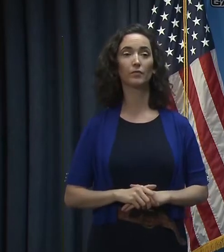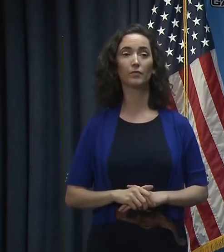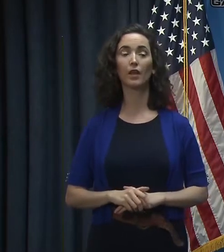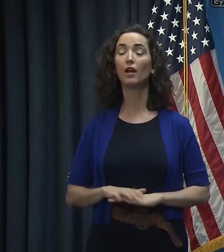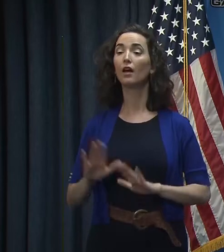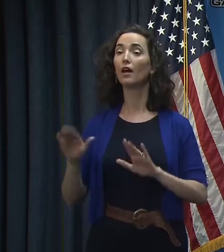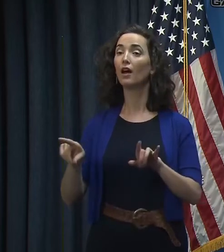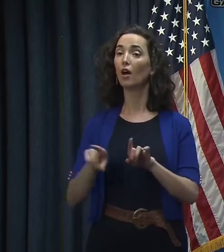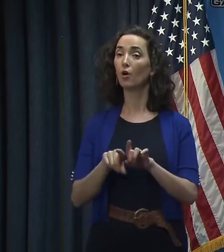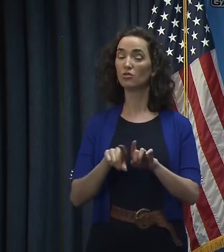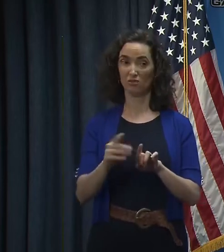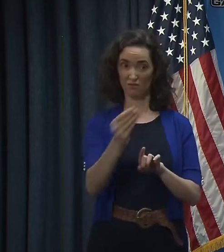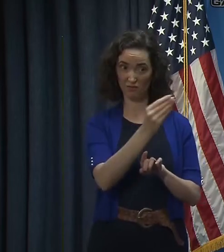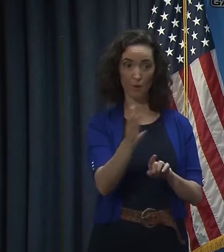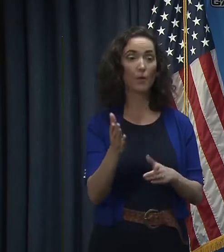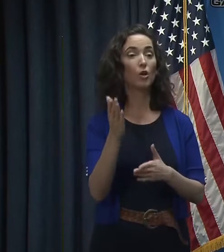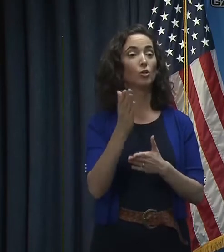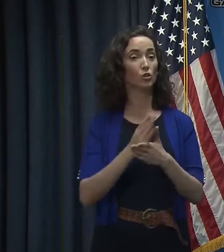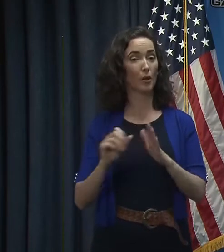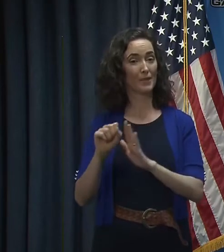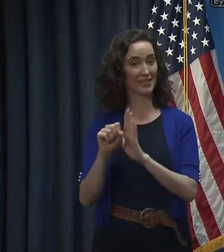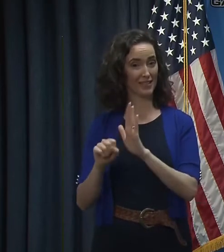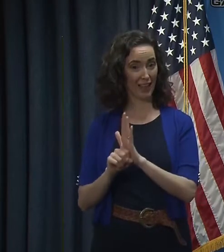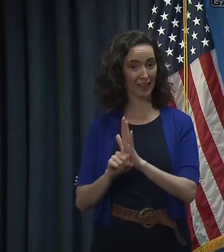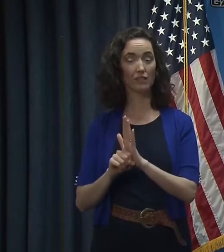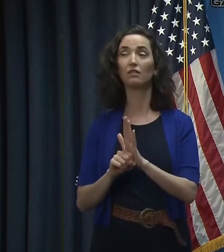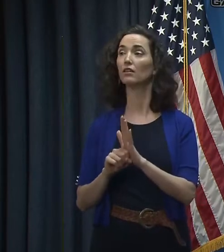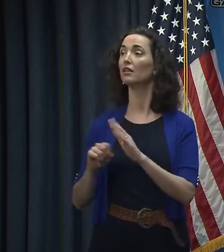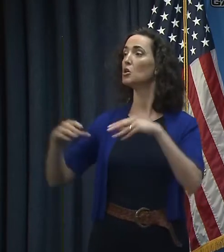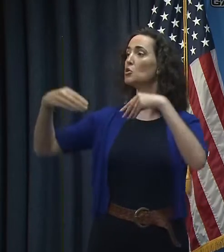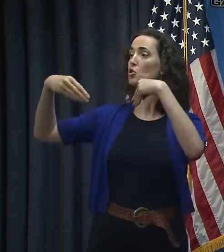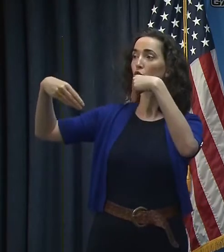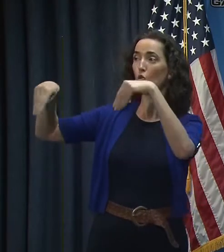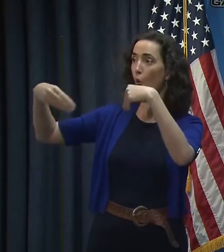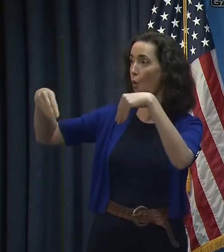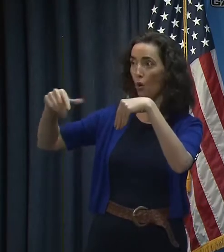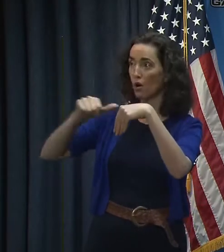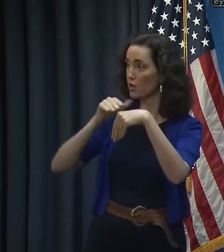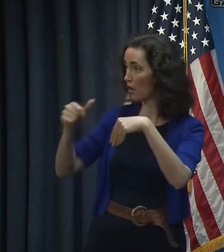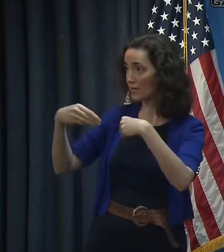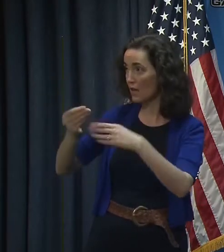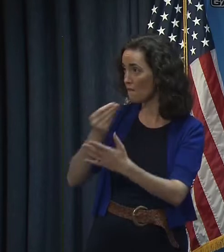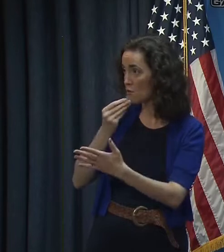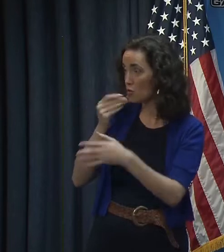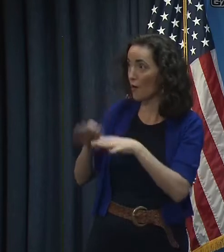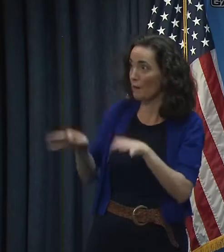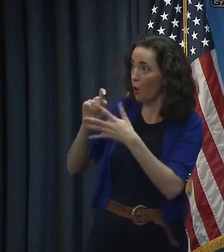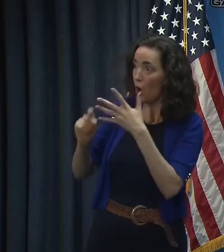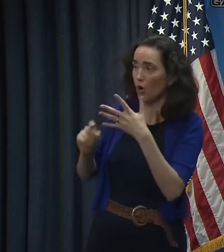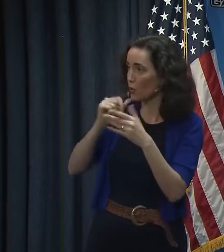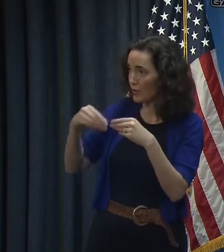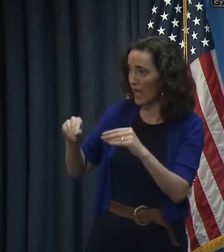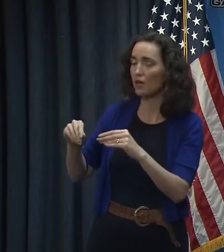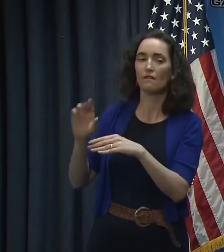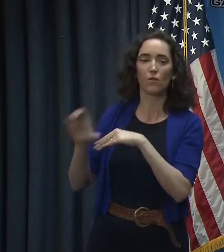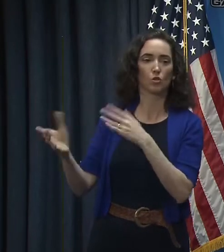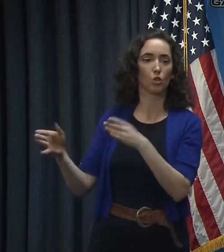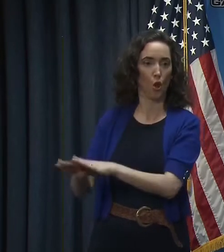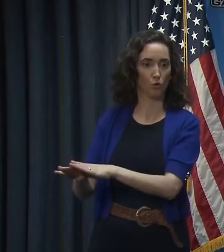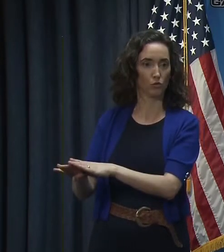some states closed non-essential retail completely. And as they're reopening now, they're reopening